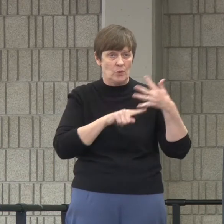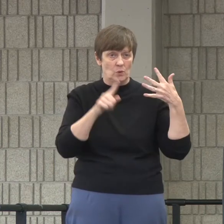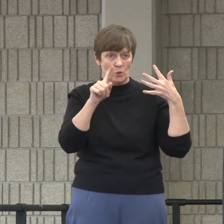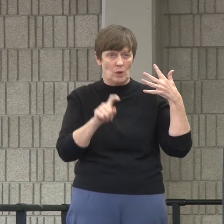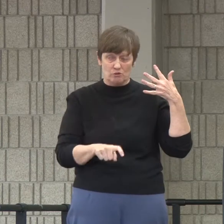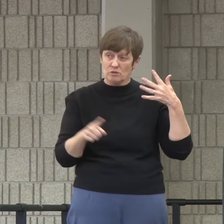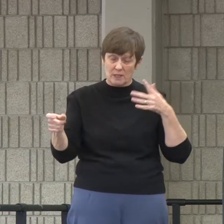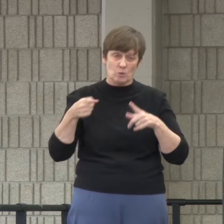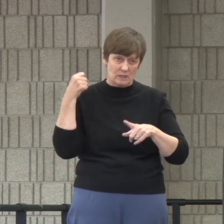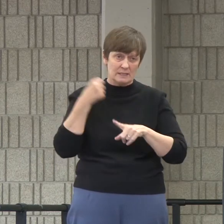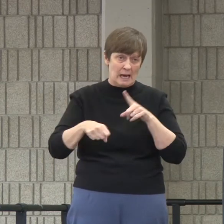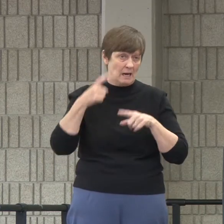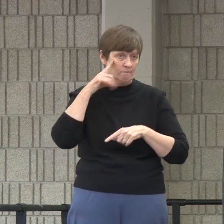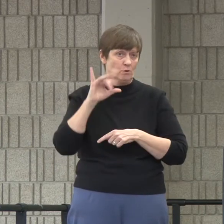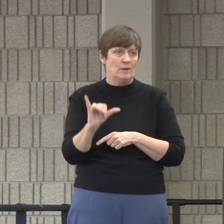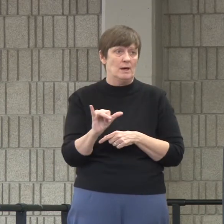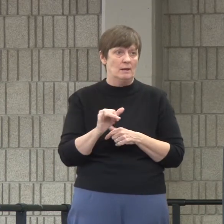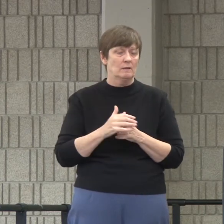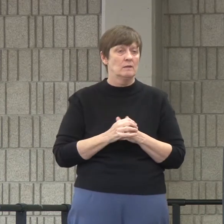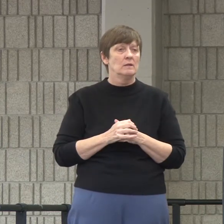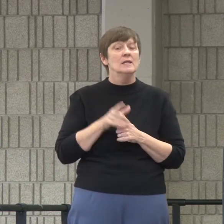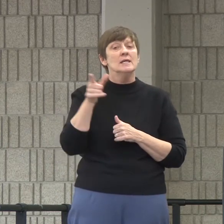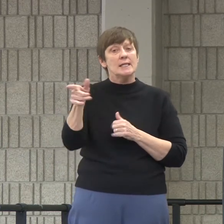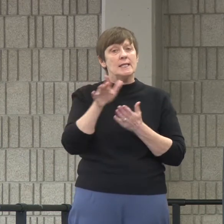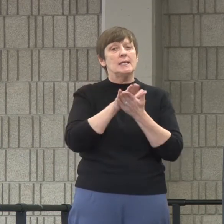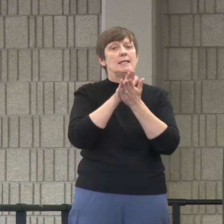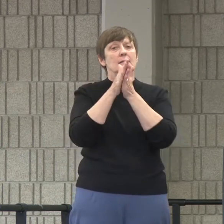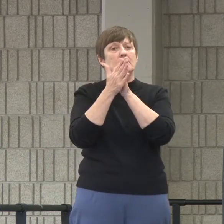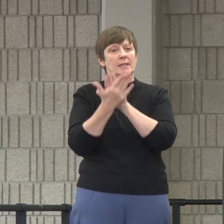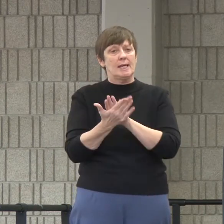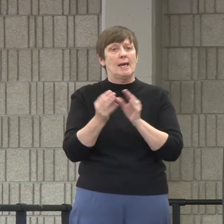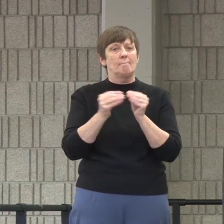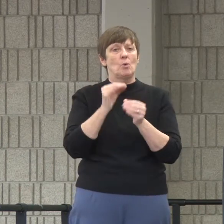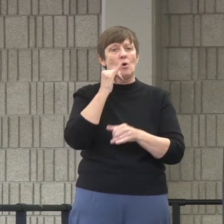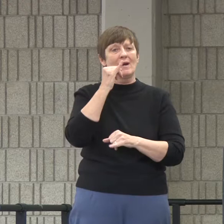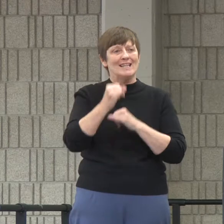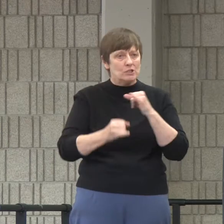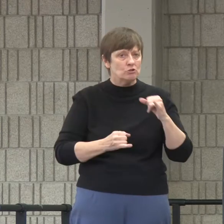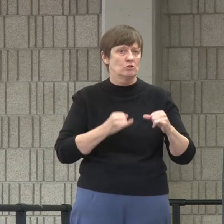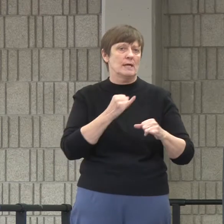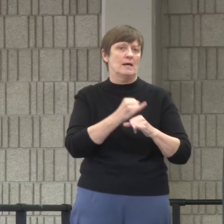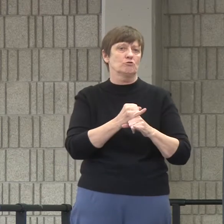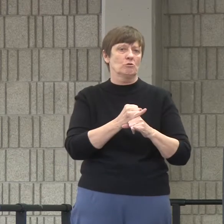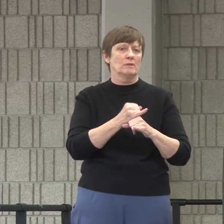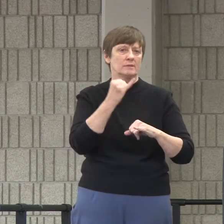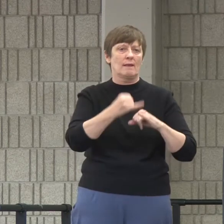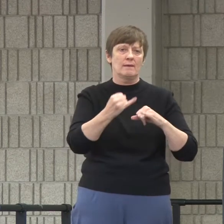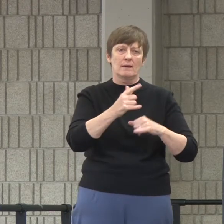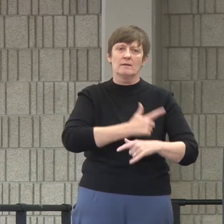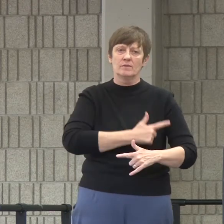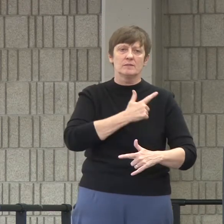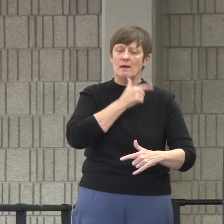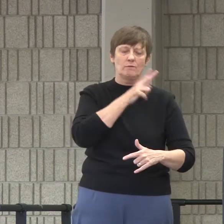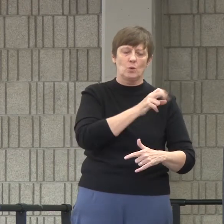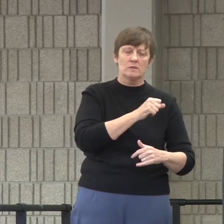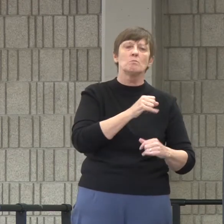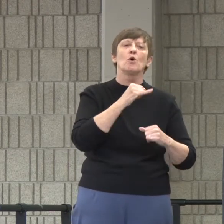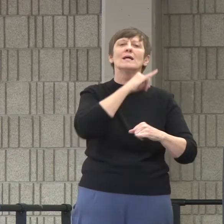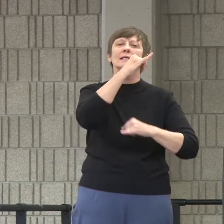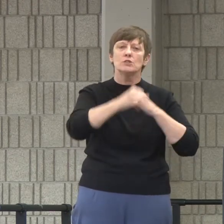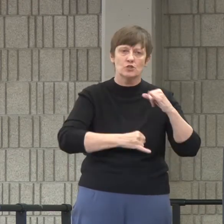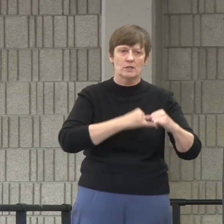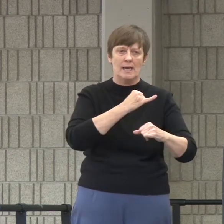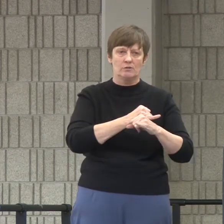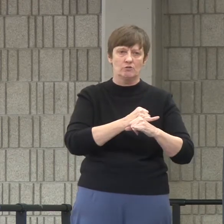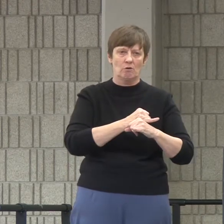time. He had become more of an internationalist towards the end of his life, and he reframed the problem